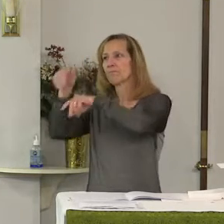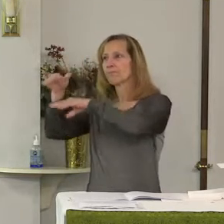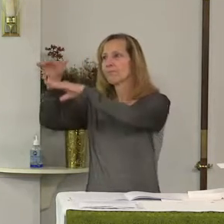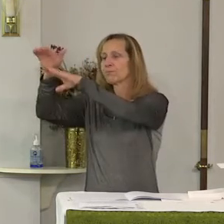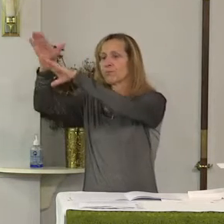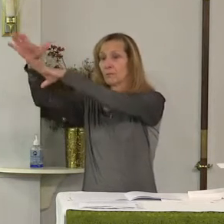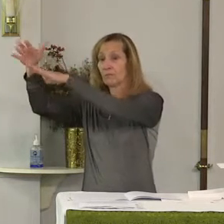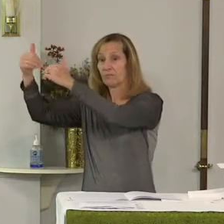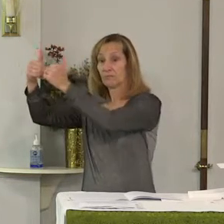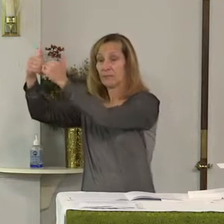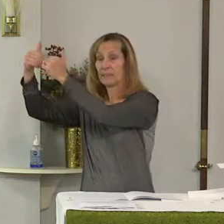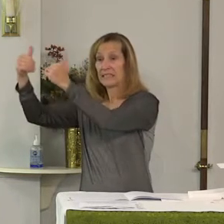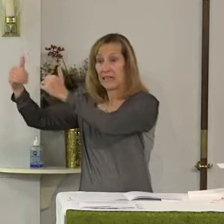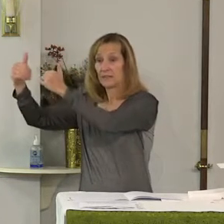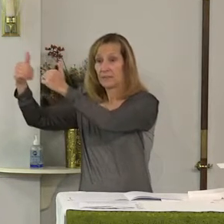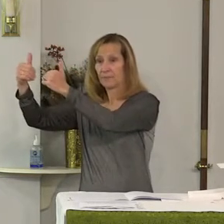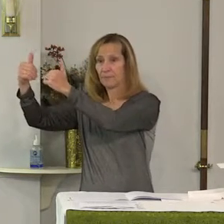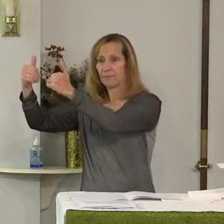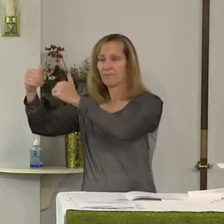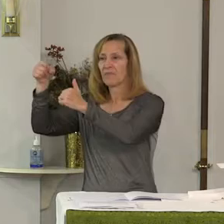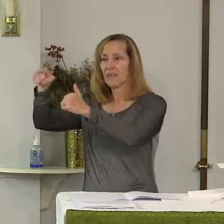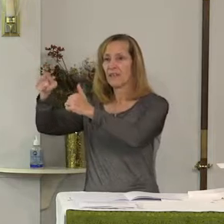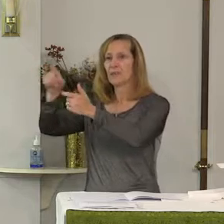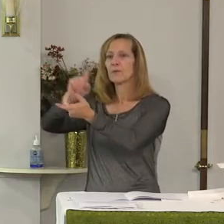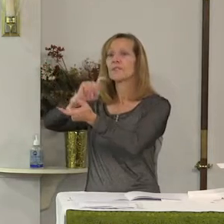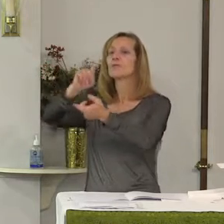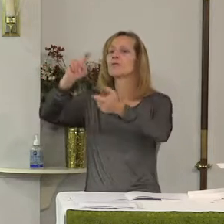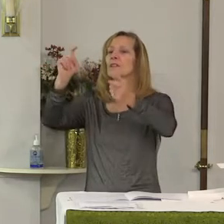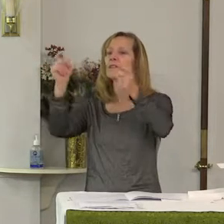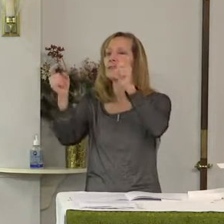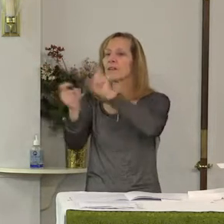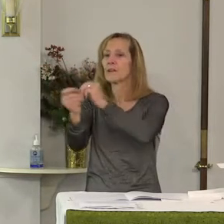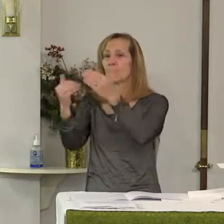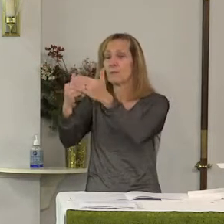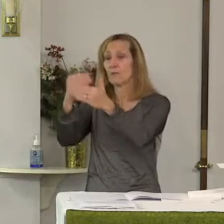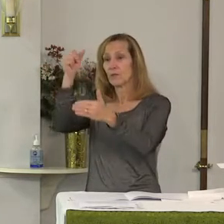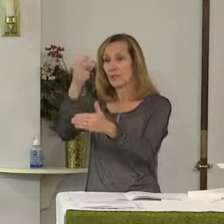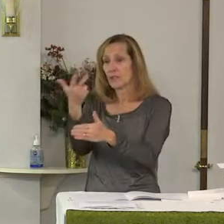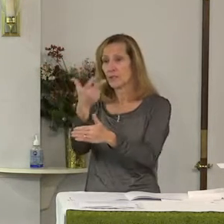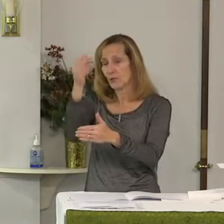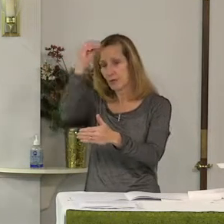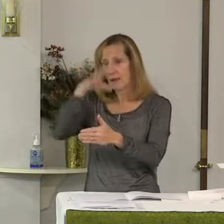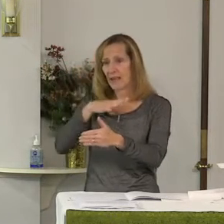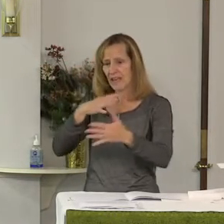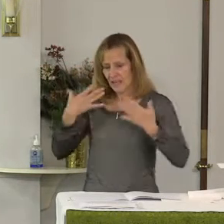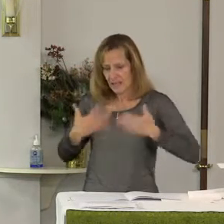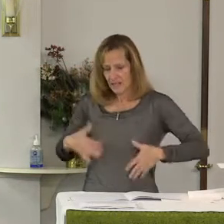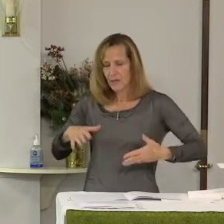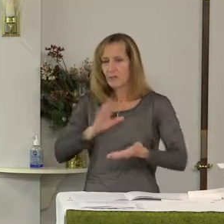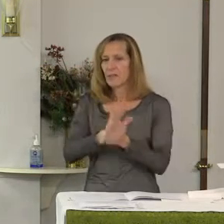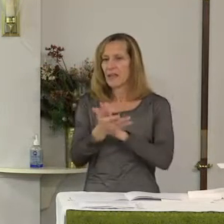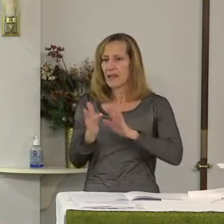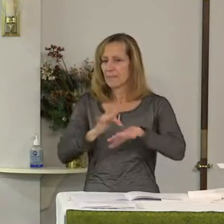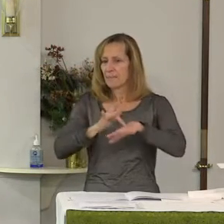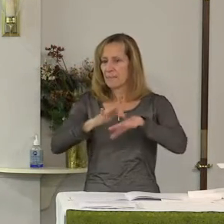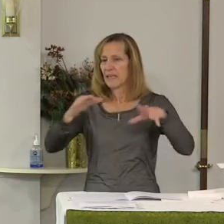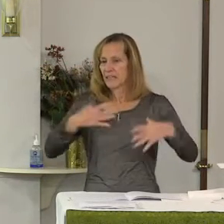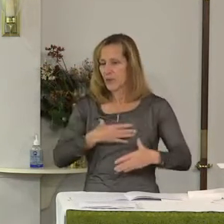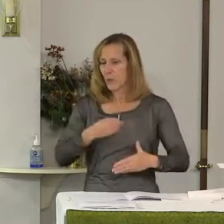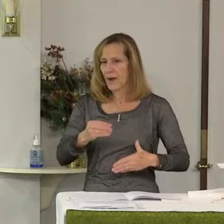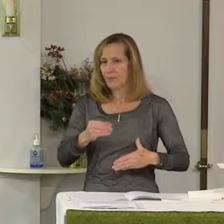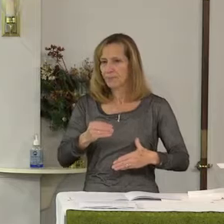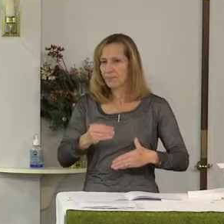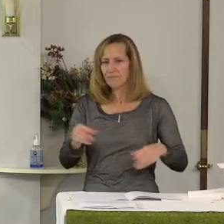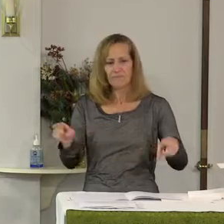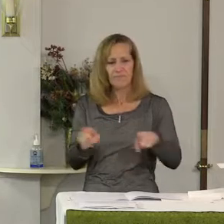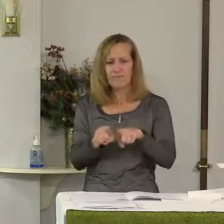apart by themselves. And he was transfigured before them, and his clothes became dazzling white,